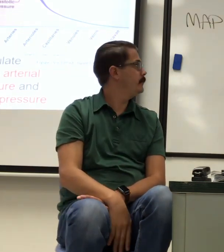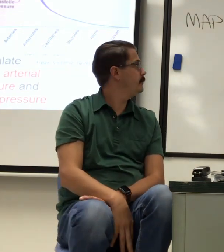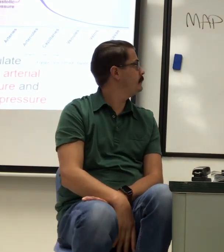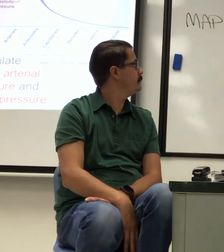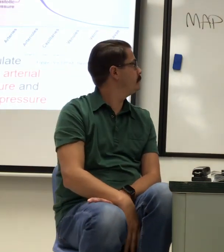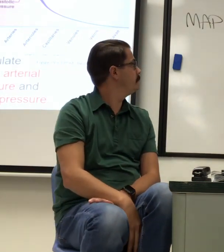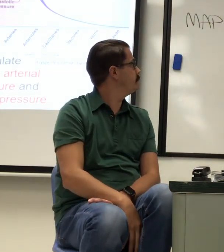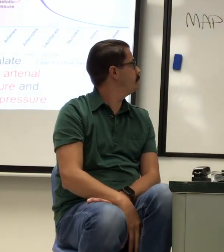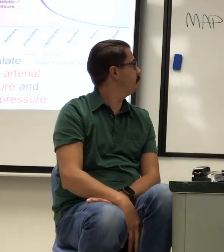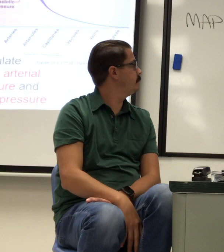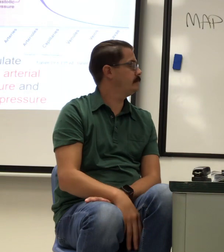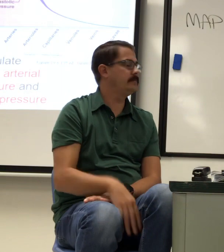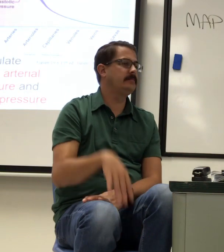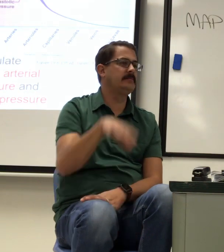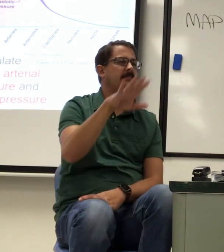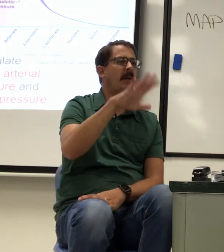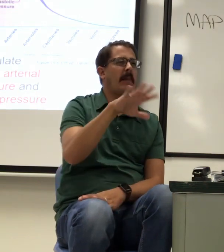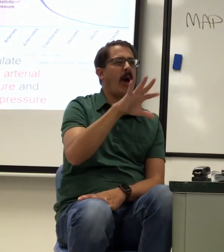So it's about 93.